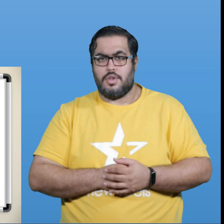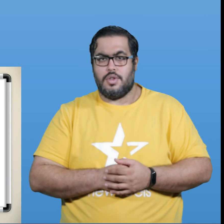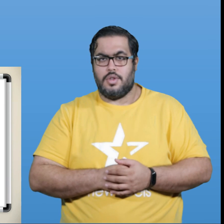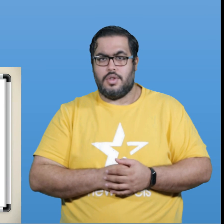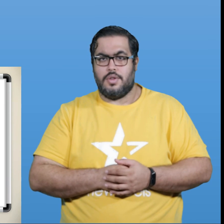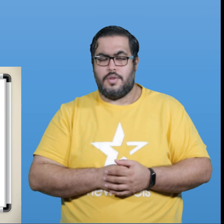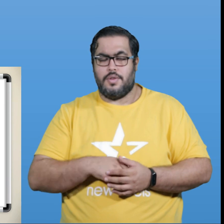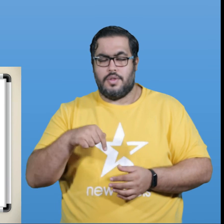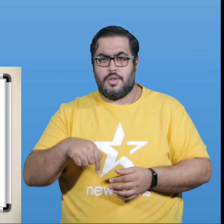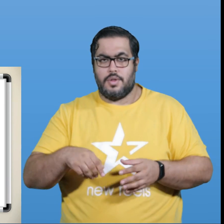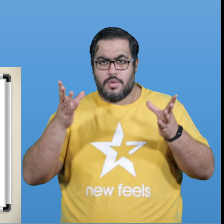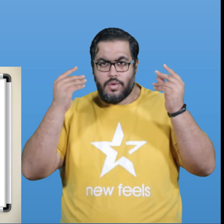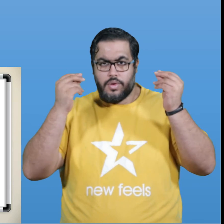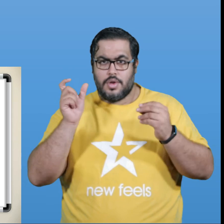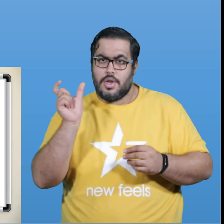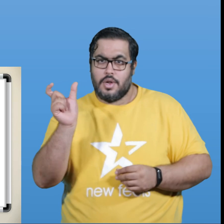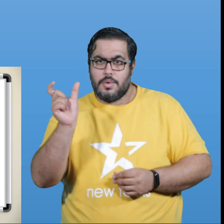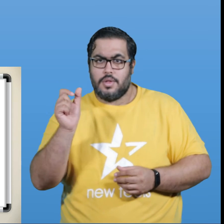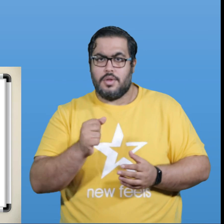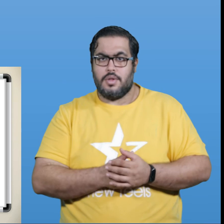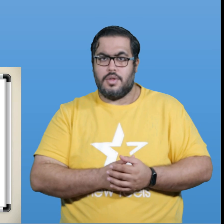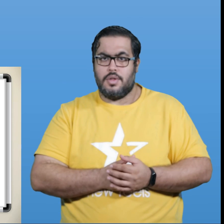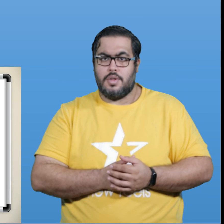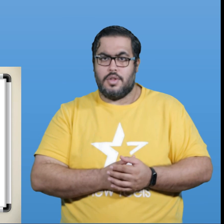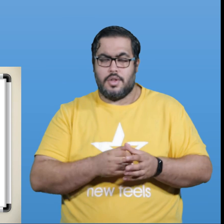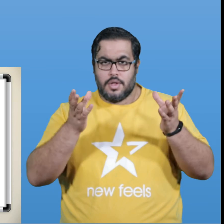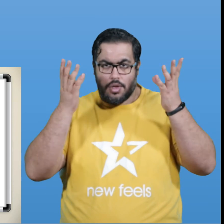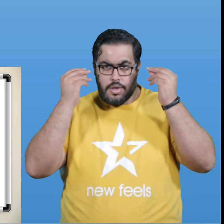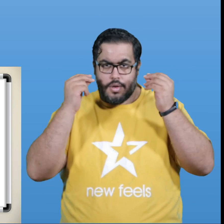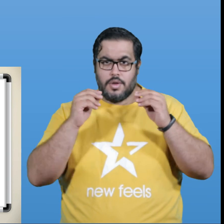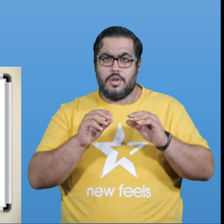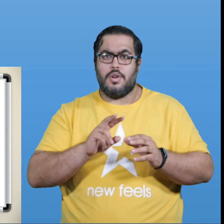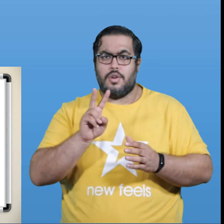this episode, we looked at the vocabulary items, did an exercise on the